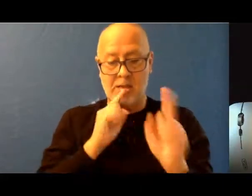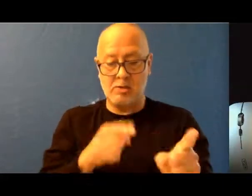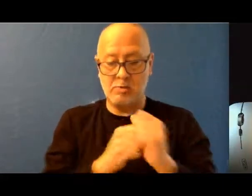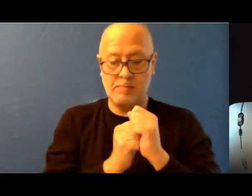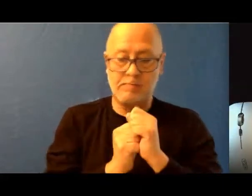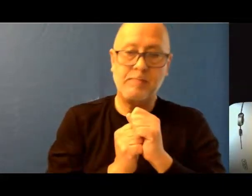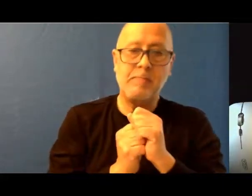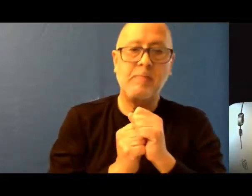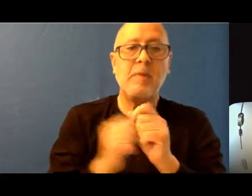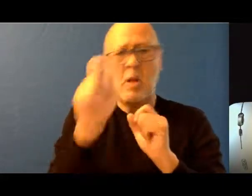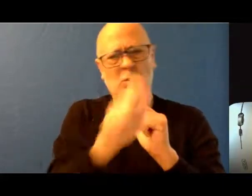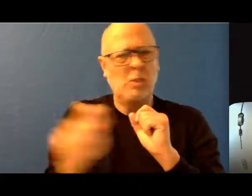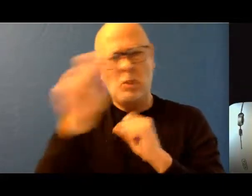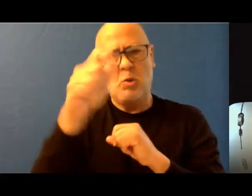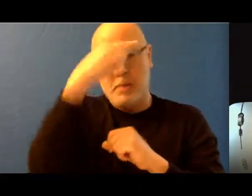it in black.